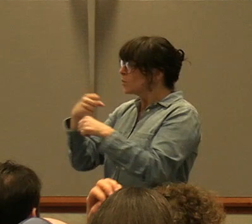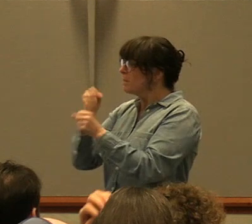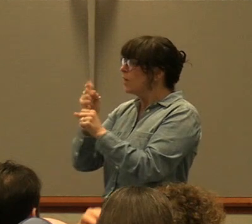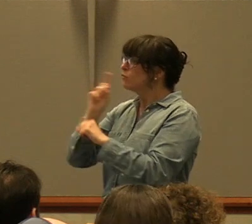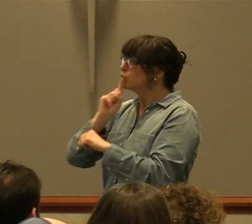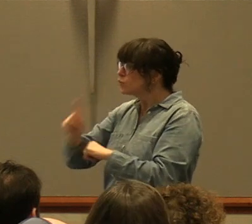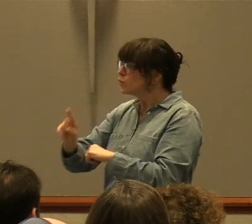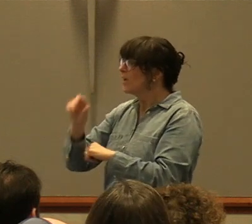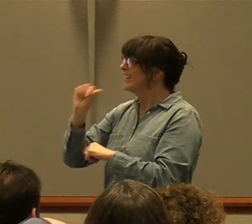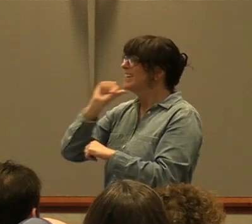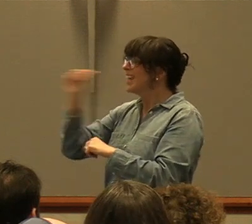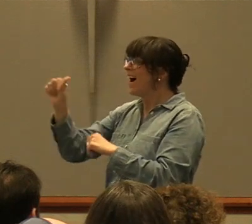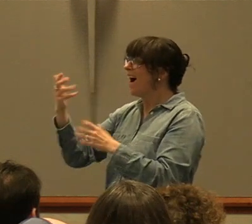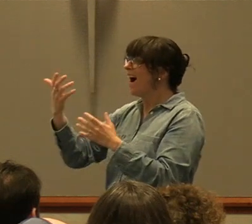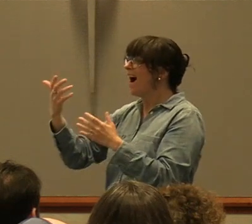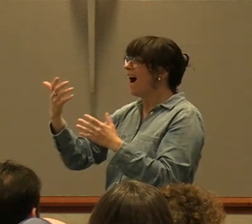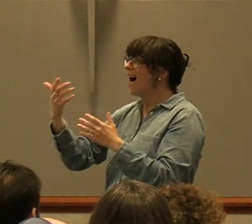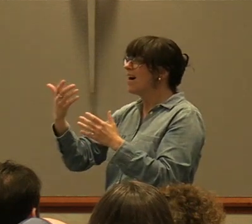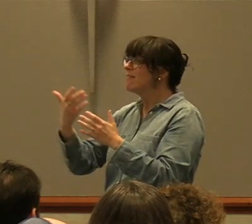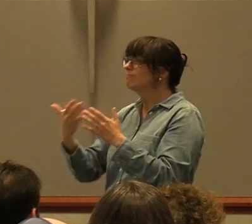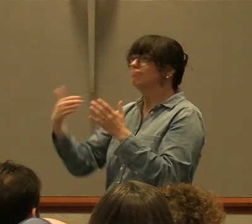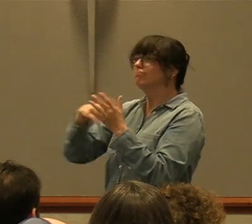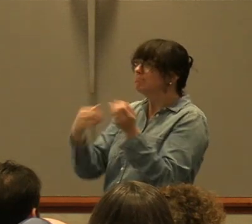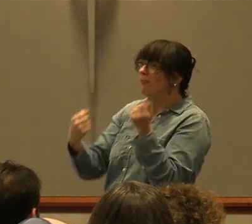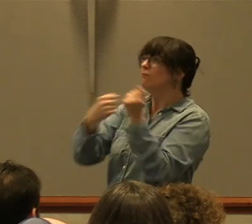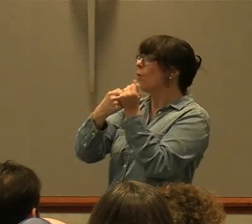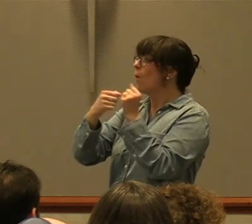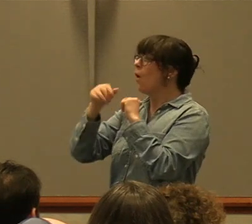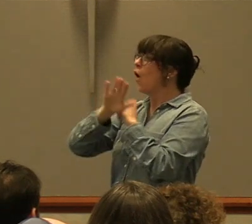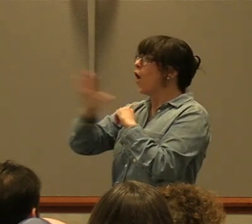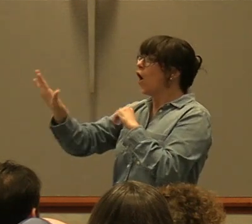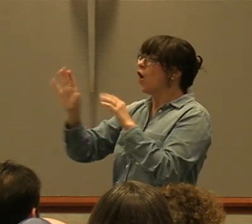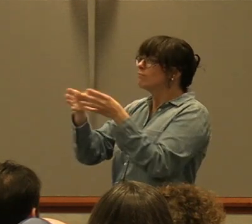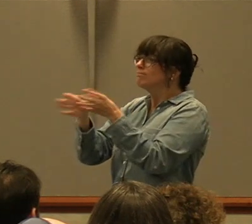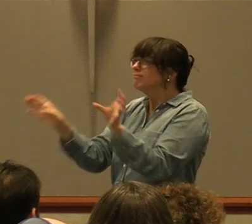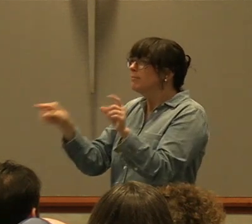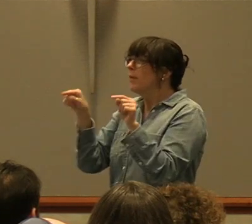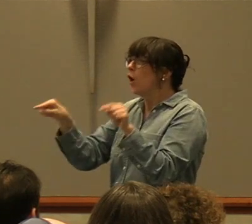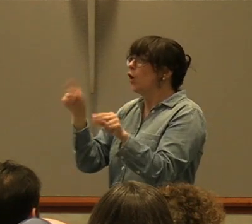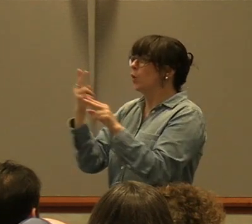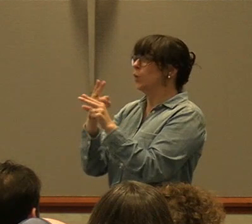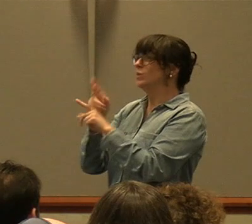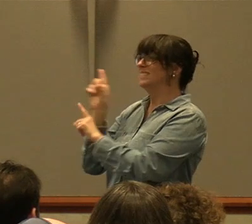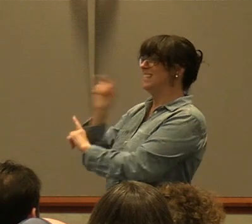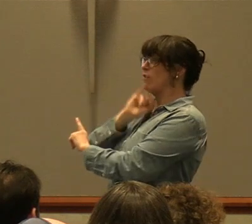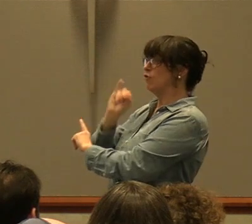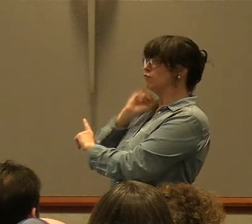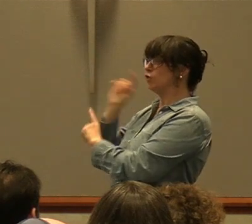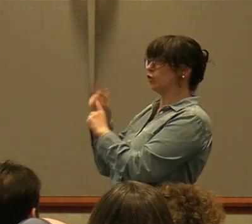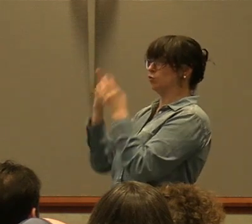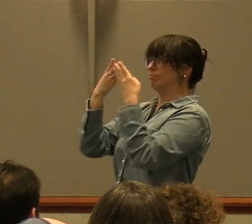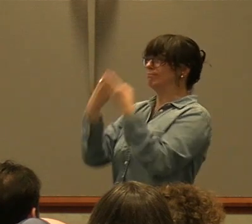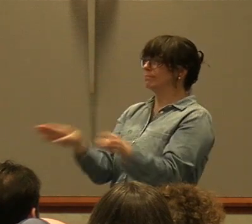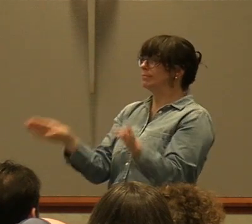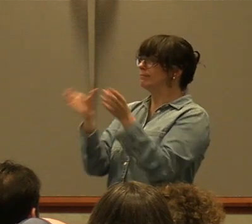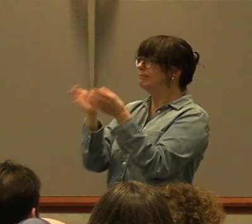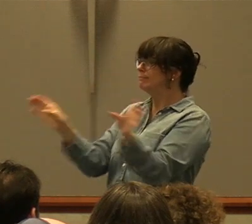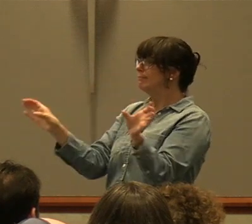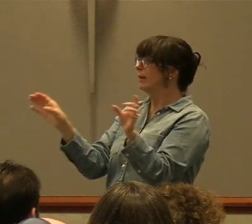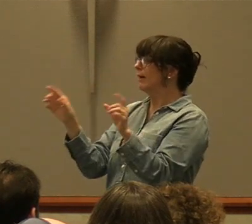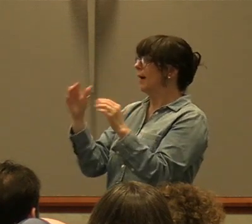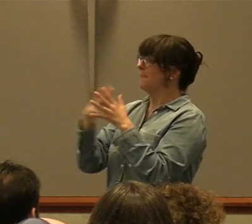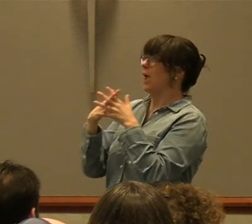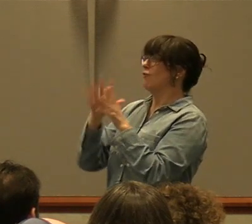do not reinforce partisans using Israel as a wedge issue in